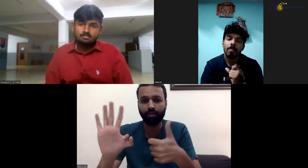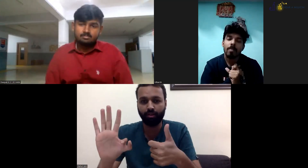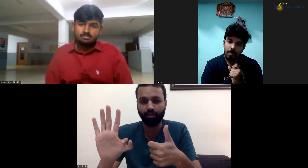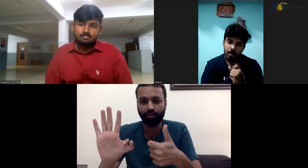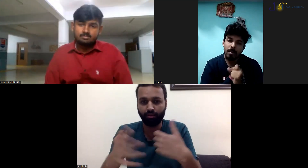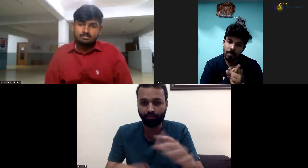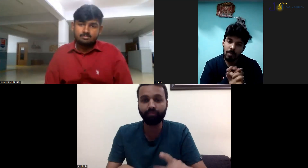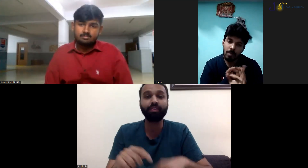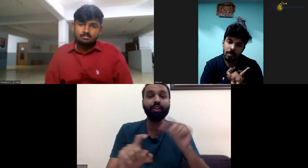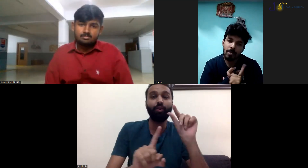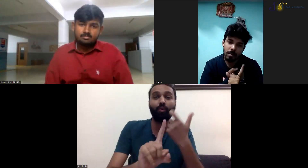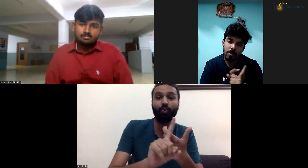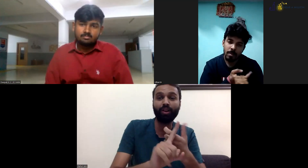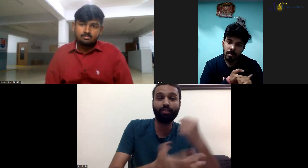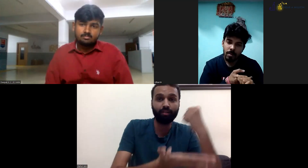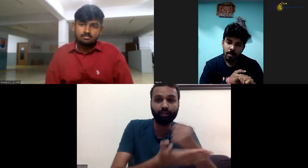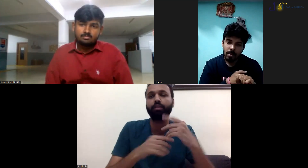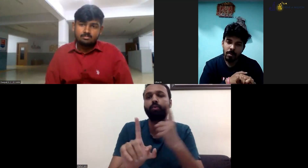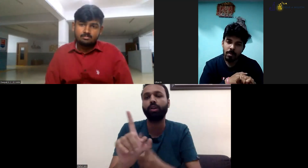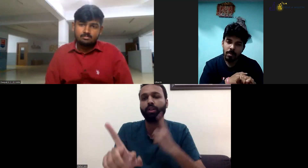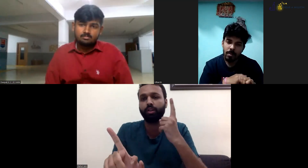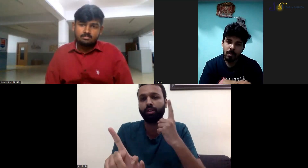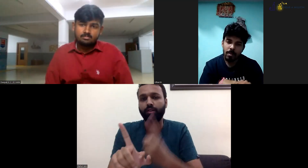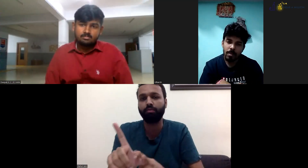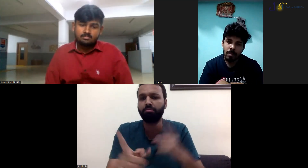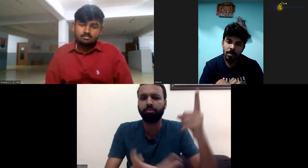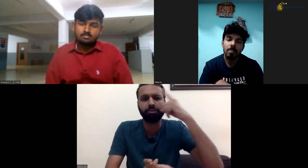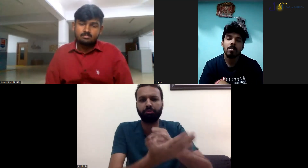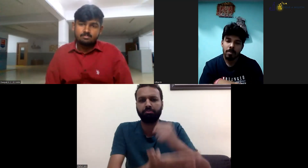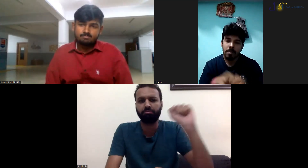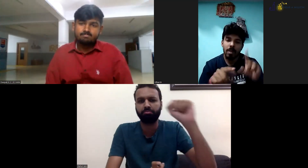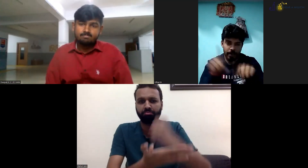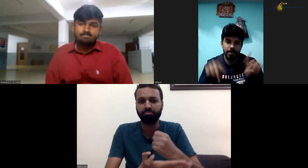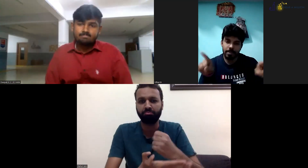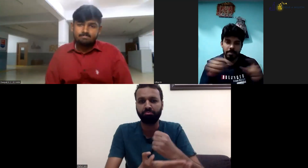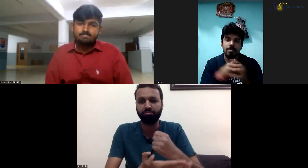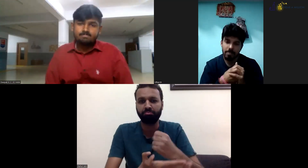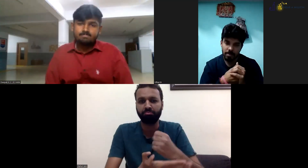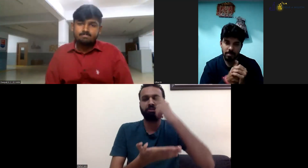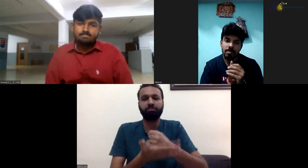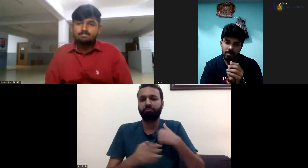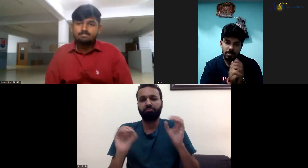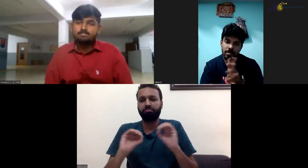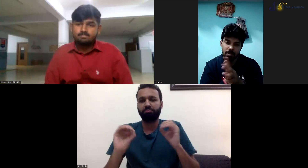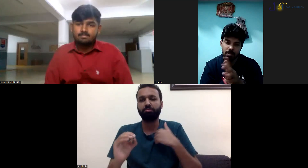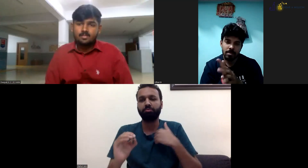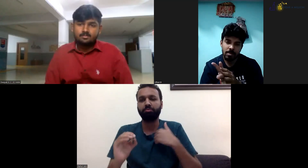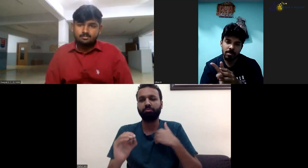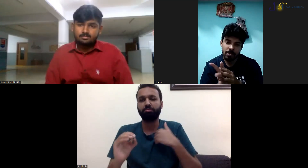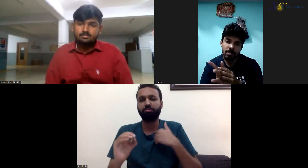Euro in Europe, they give you a 6 month visa. In UK, you can get a 1 year visa, but it's their